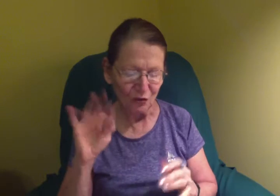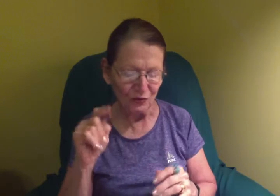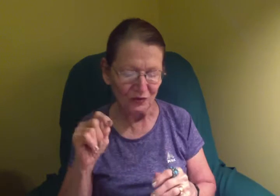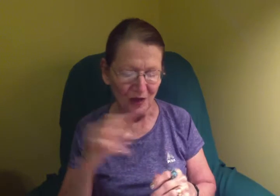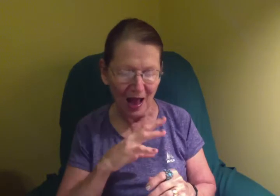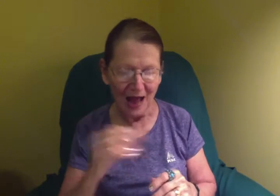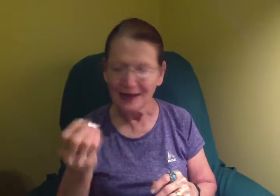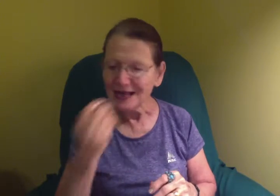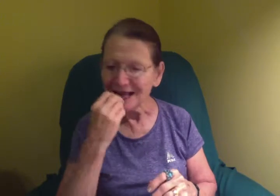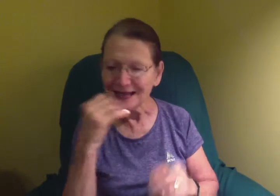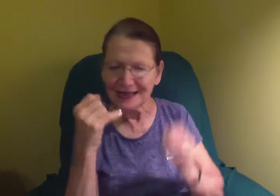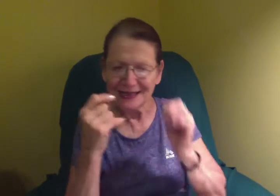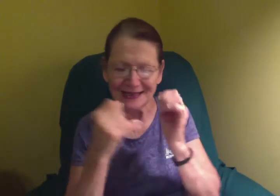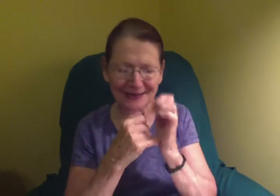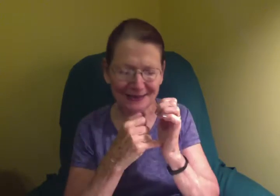hit it.